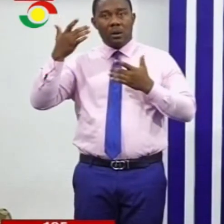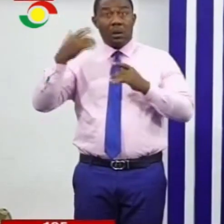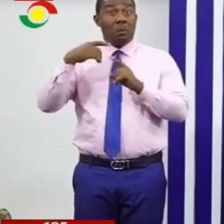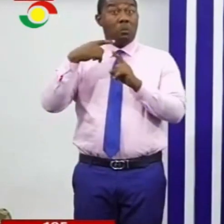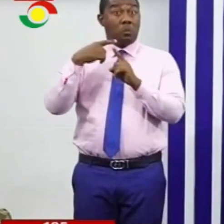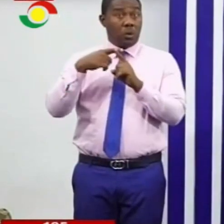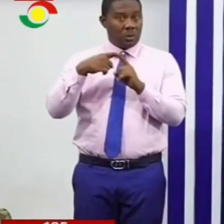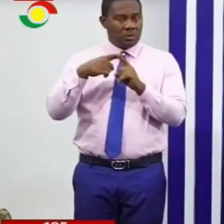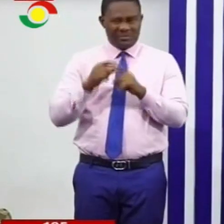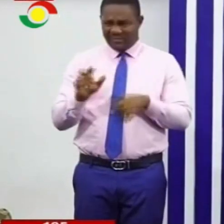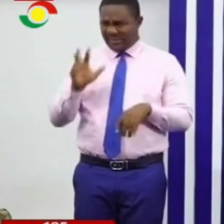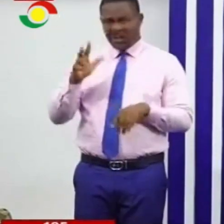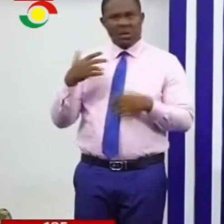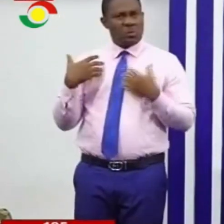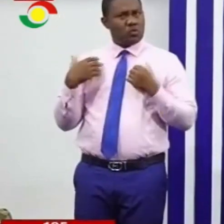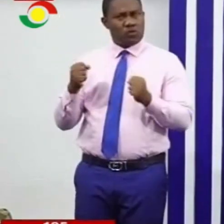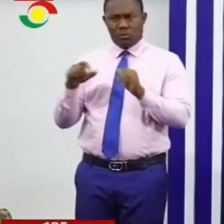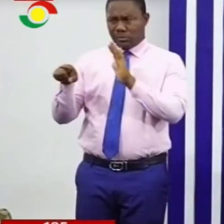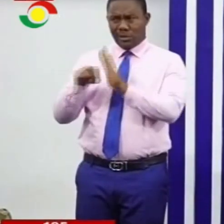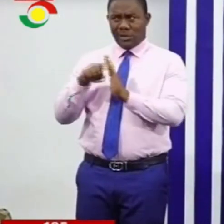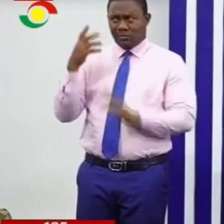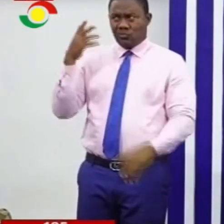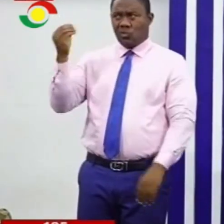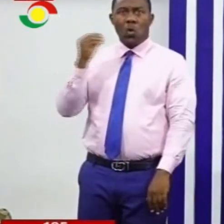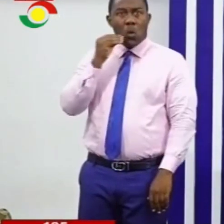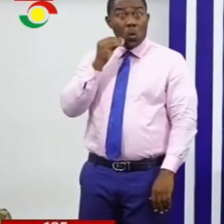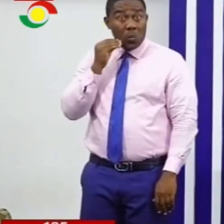o mo atom e ma ya mo mo kofi